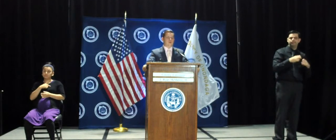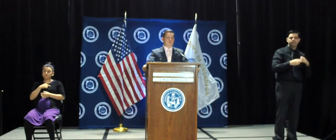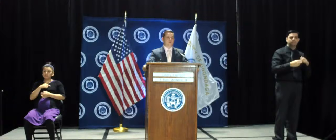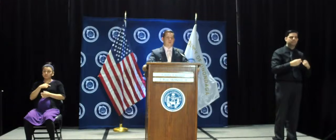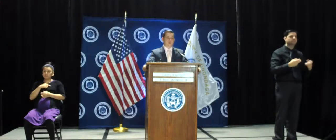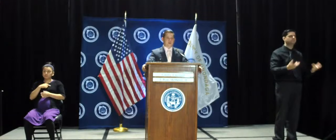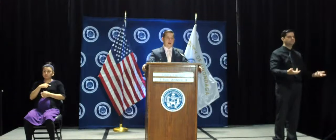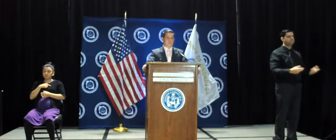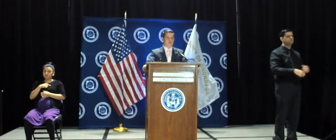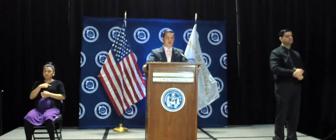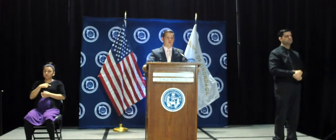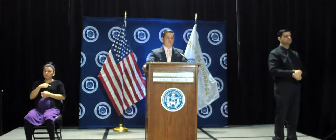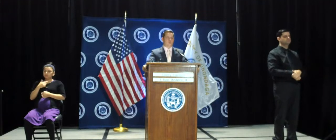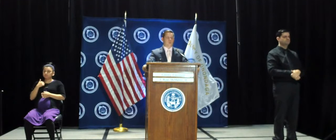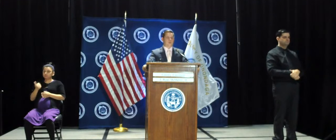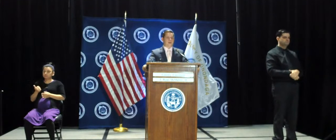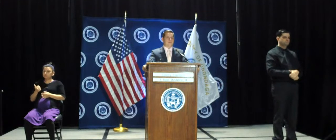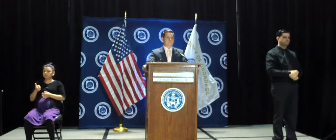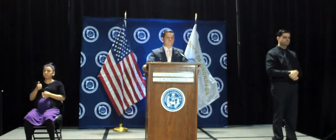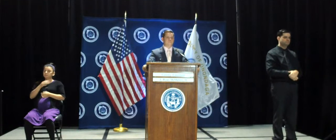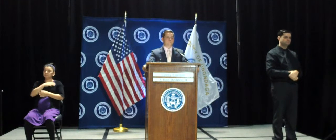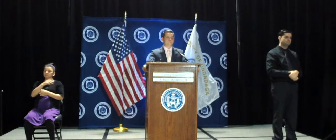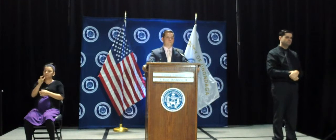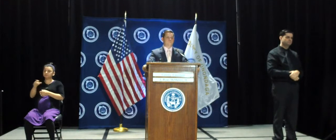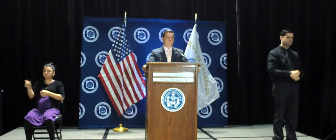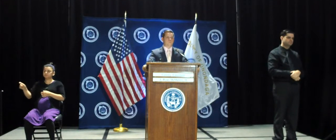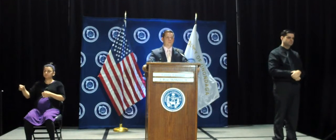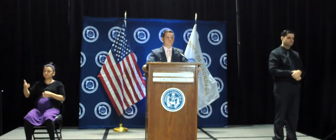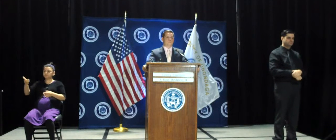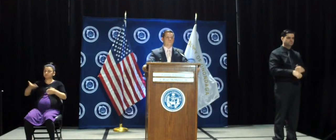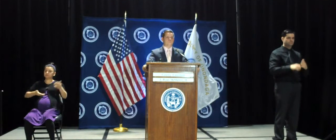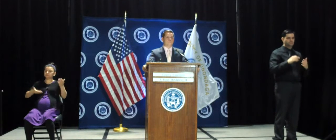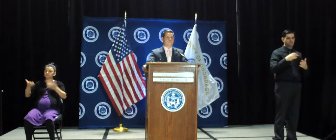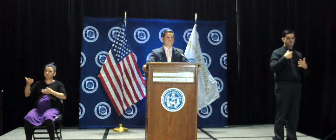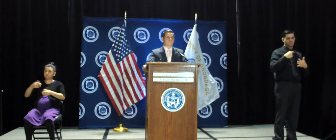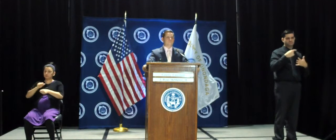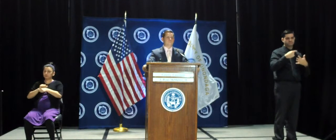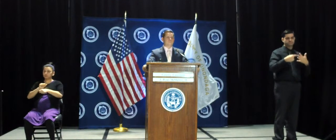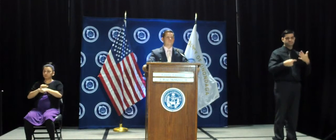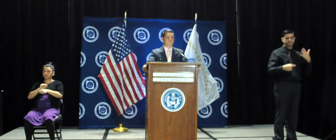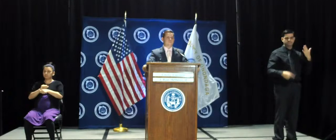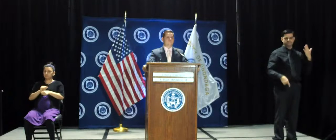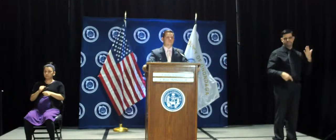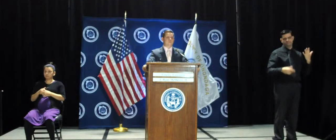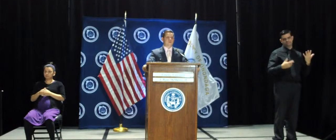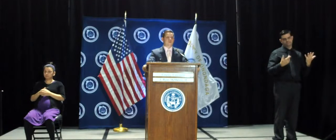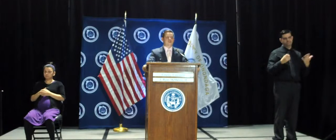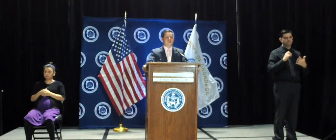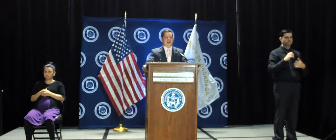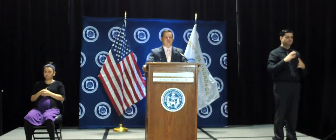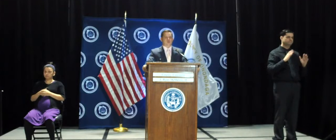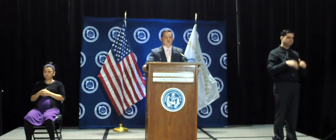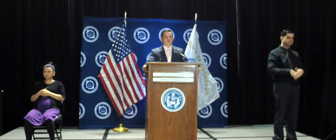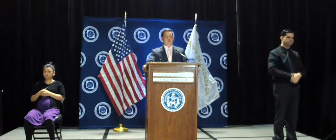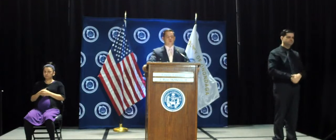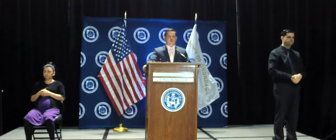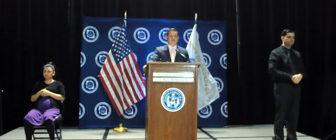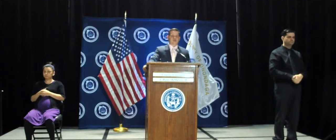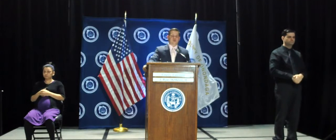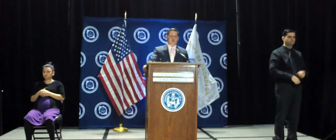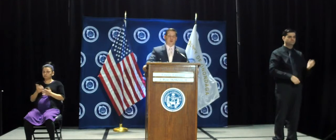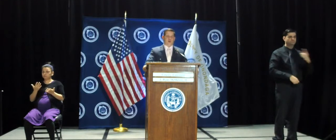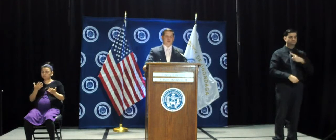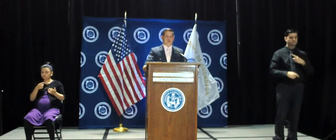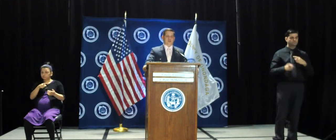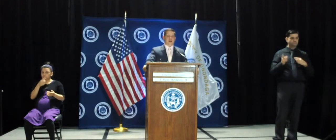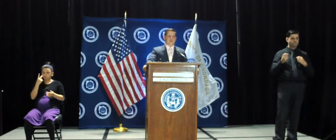goals. We think we can accomplish all of them with what we got. When you take your kids down Erie Boulevard in 10 years, what do you hope to see? Yeah,